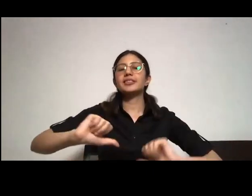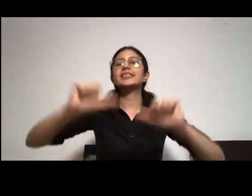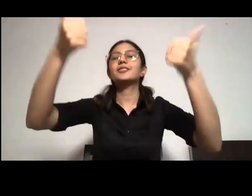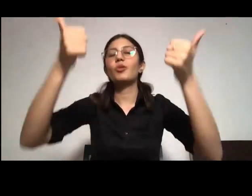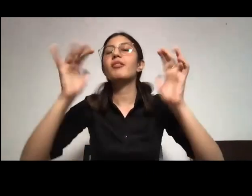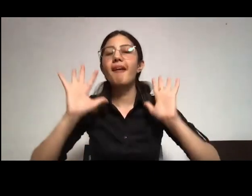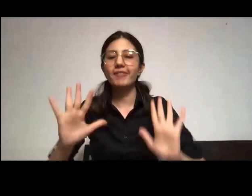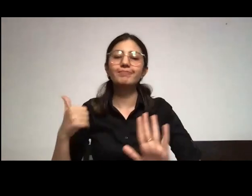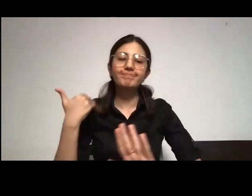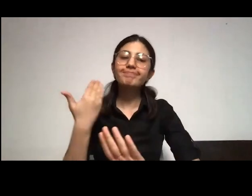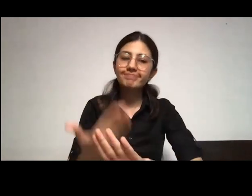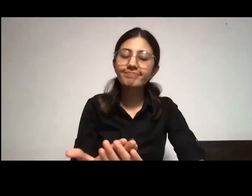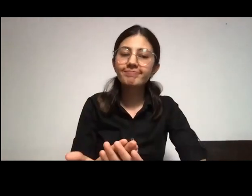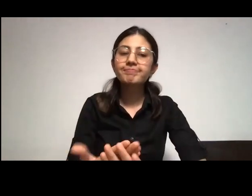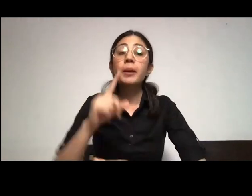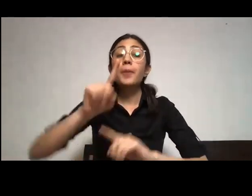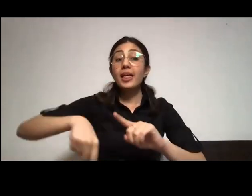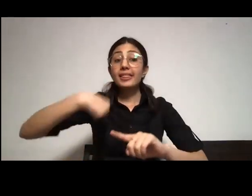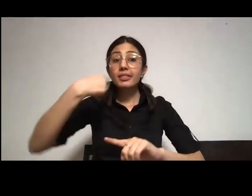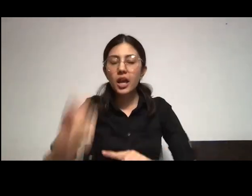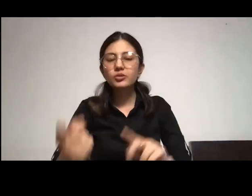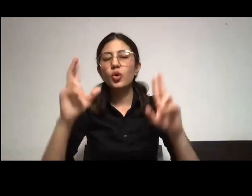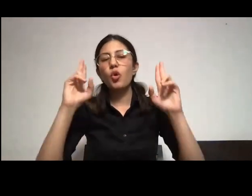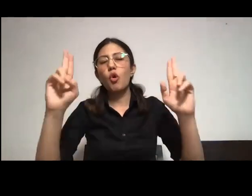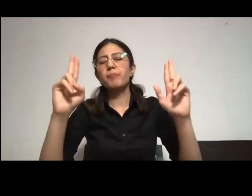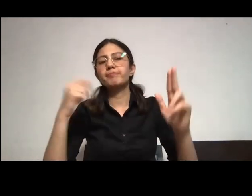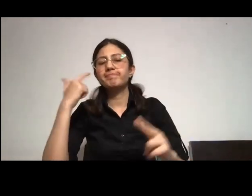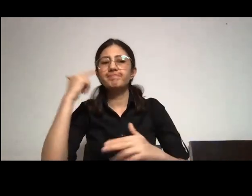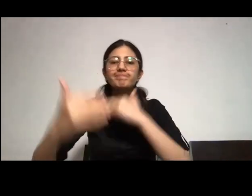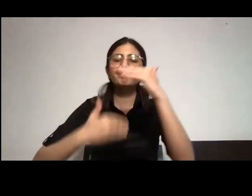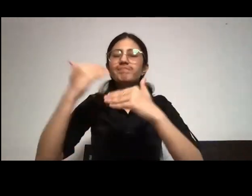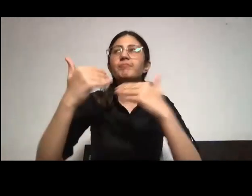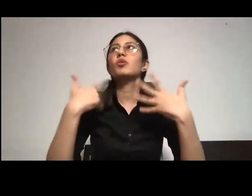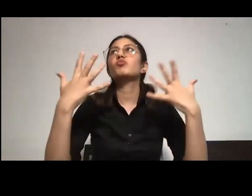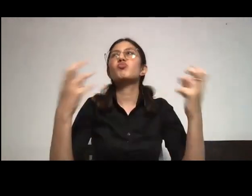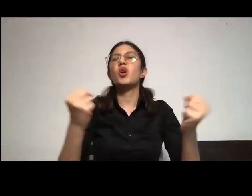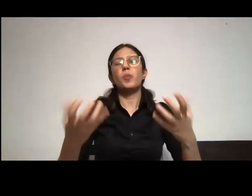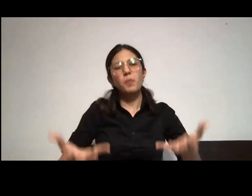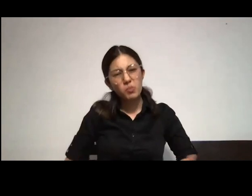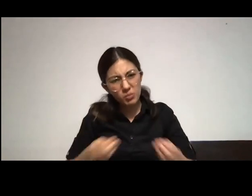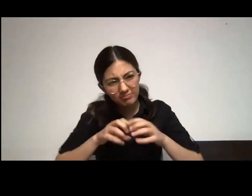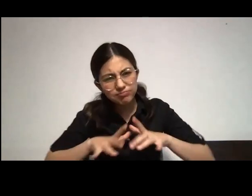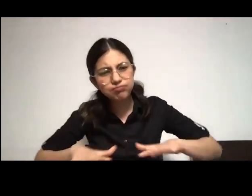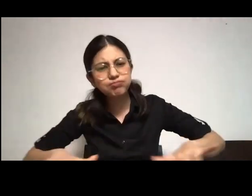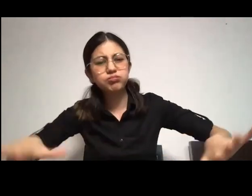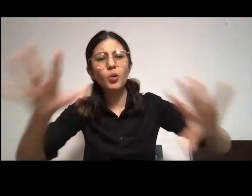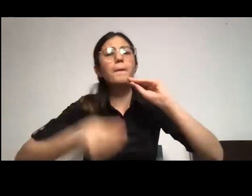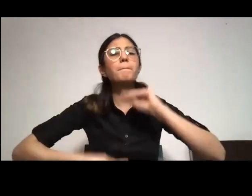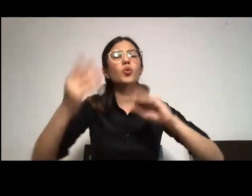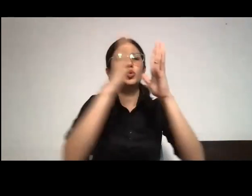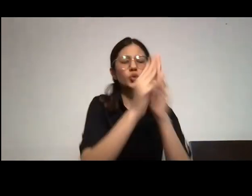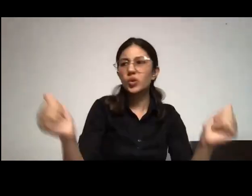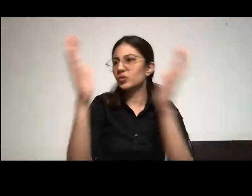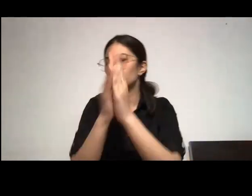And in terms of next steps, we are really looking forward to expanding this scope of solutions in terms